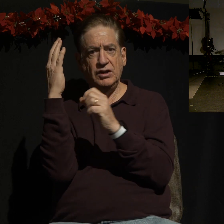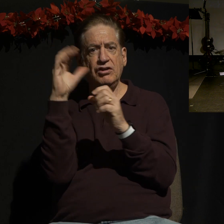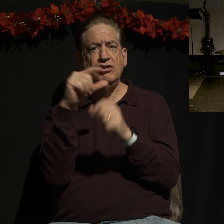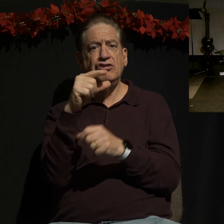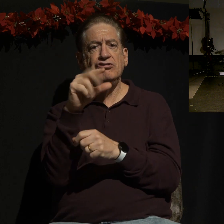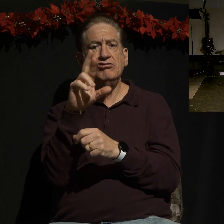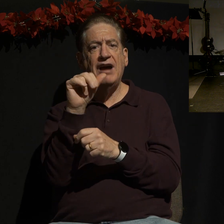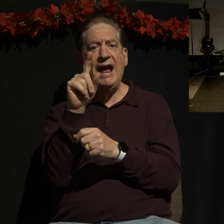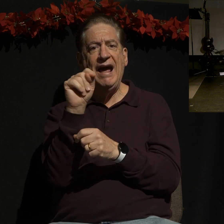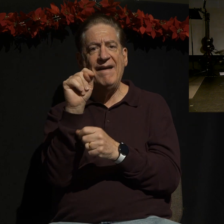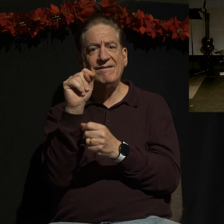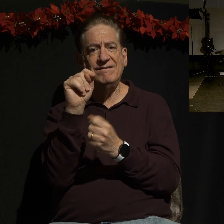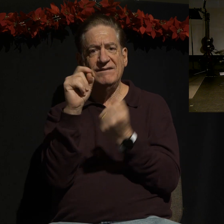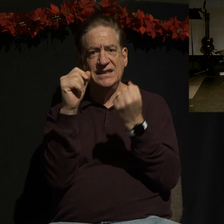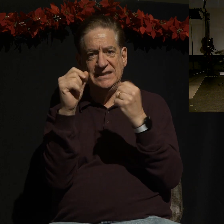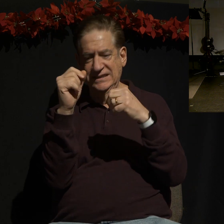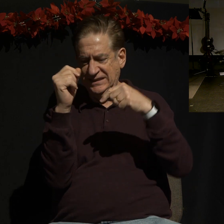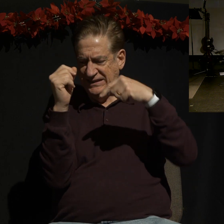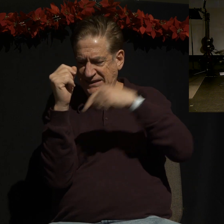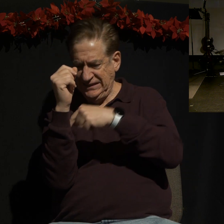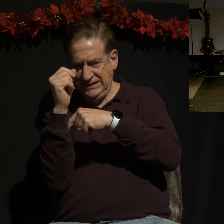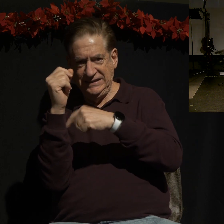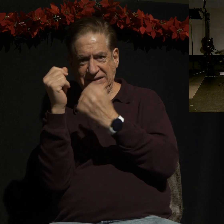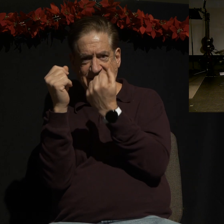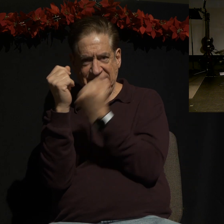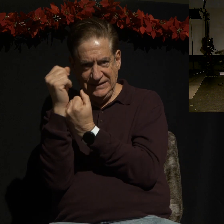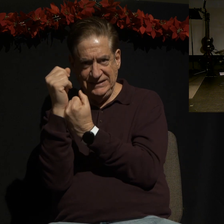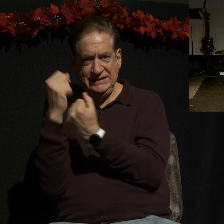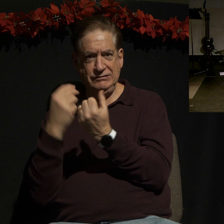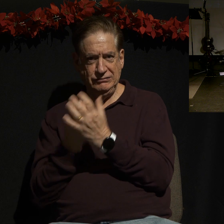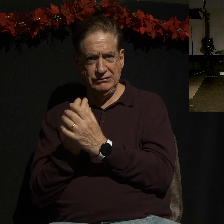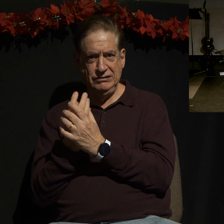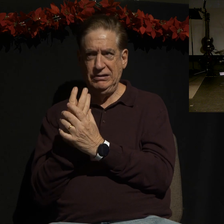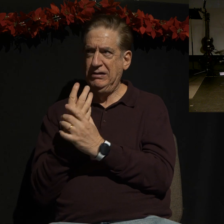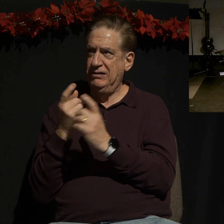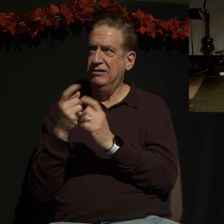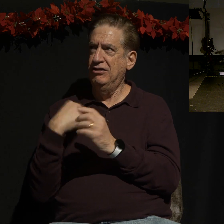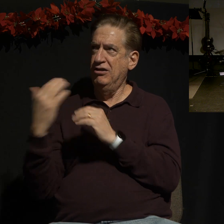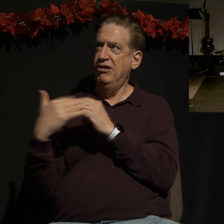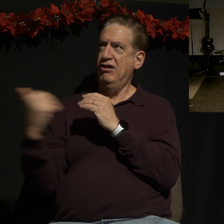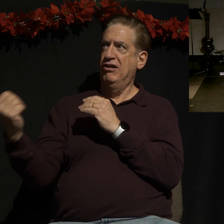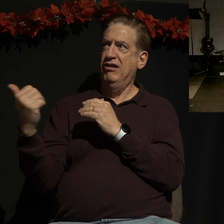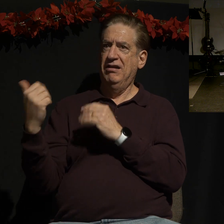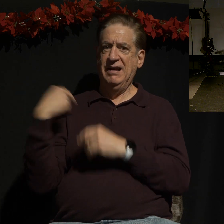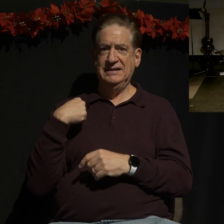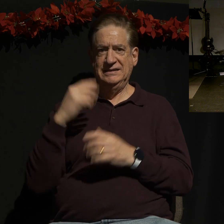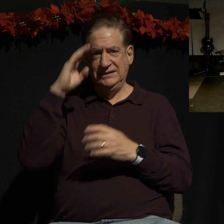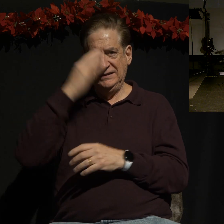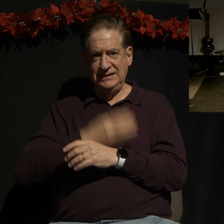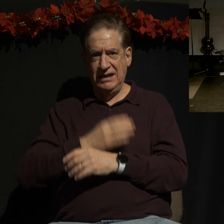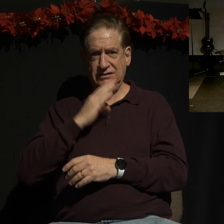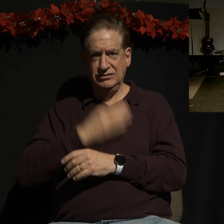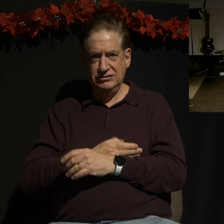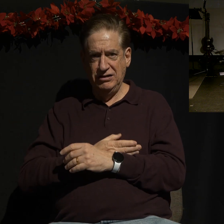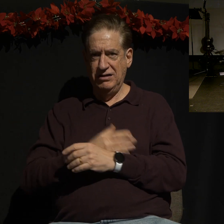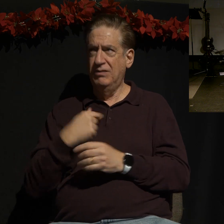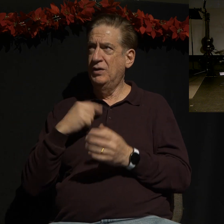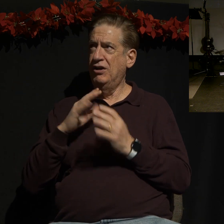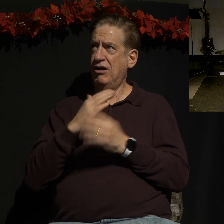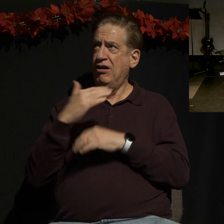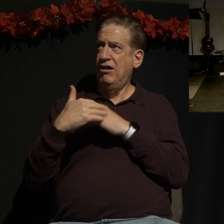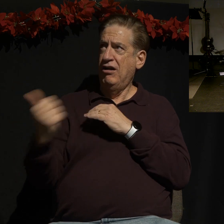his sons and daughters. We were brought into his family. Therefore, everything that God has done for